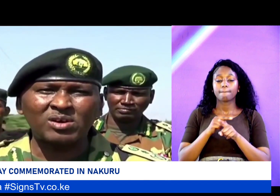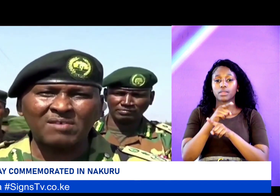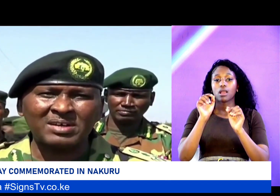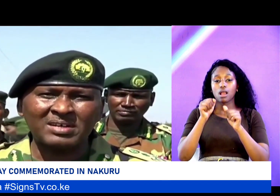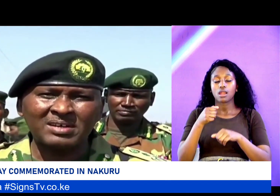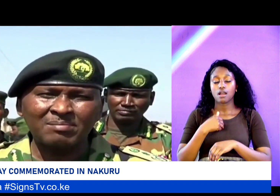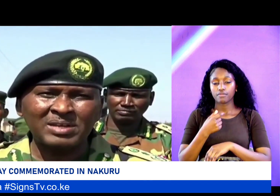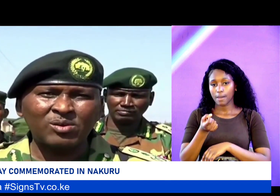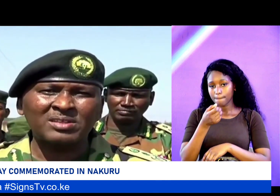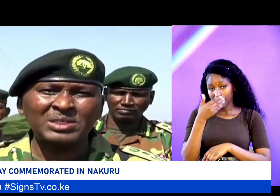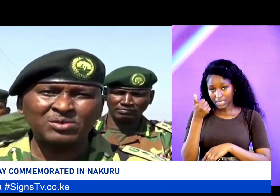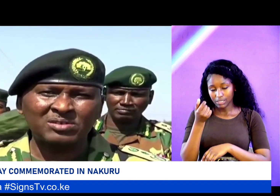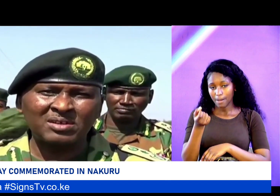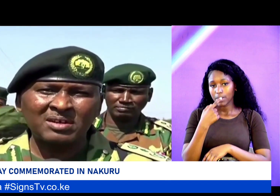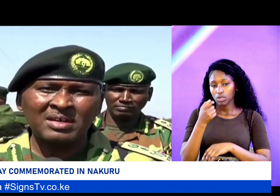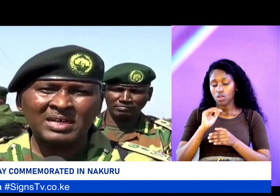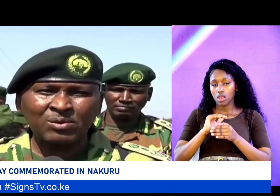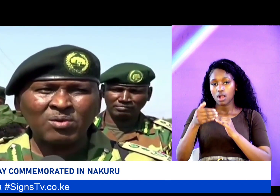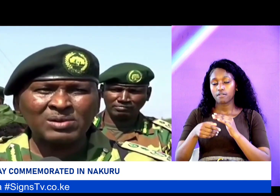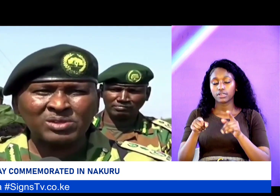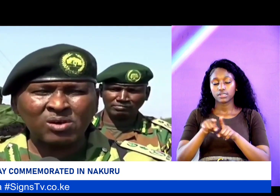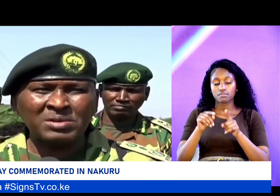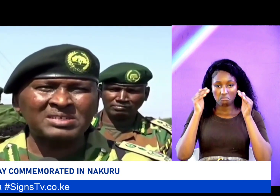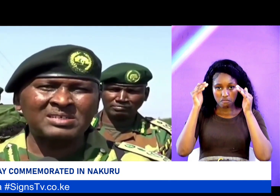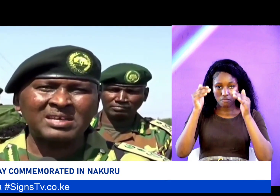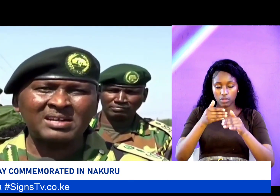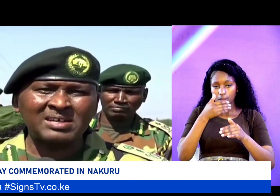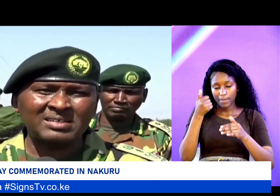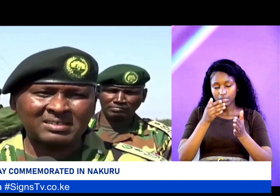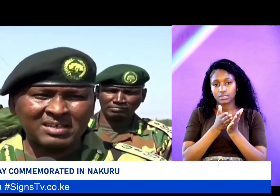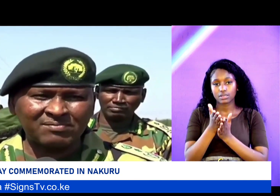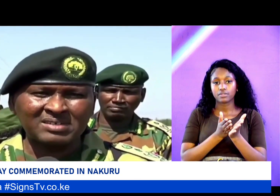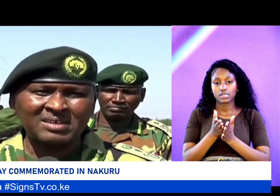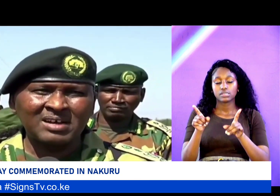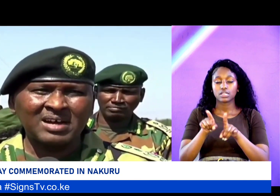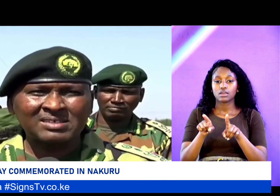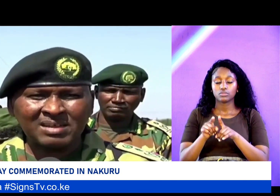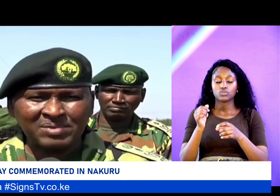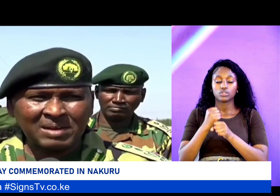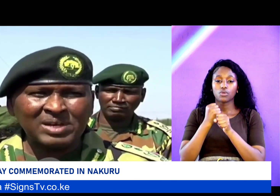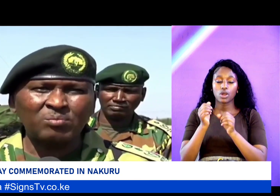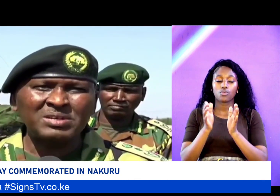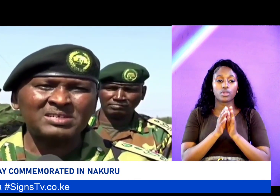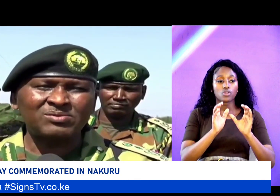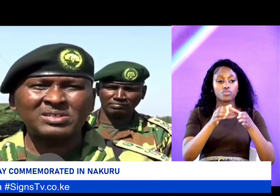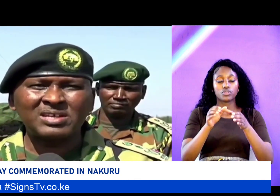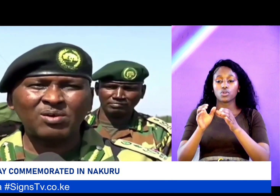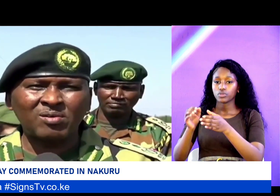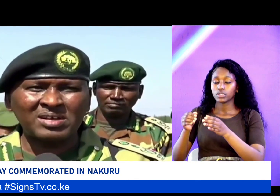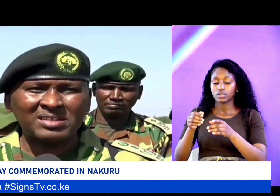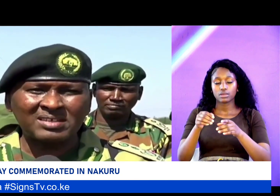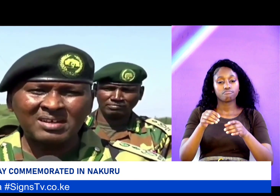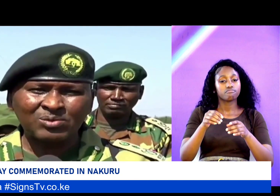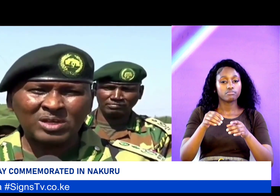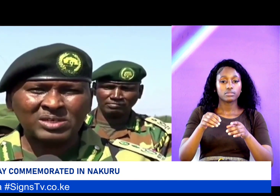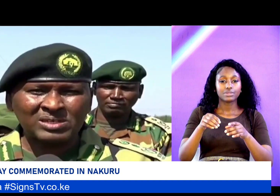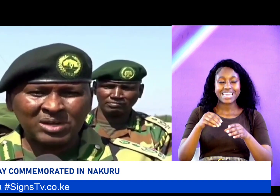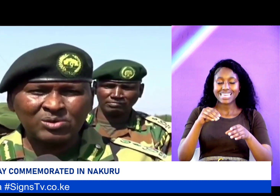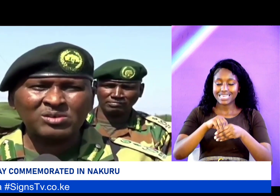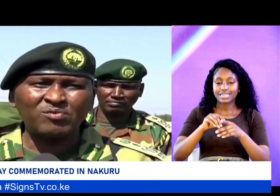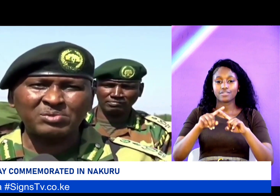best medical cover and medical attentions. And we are working with the communities, generally as CFAs, as neighboring communities within